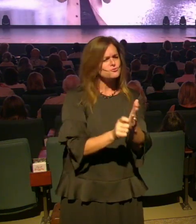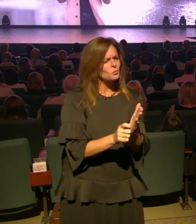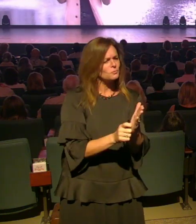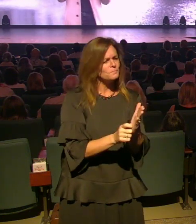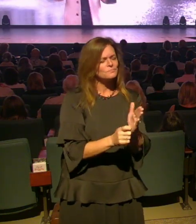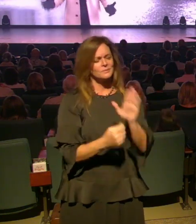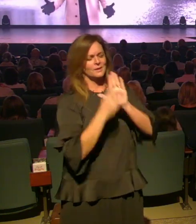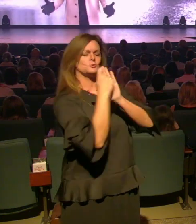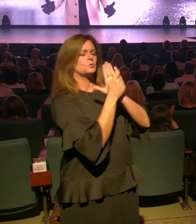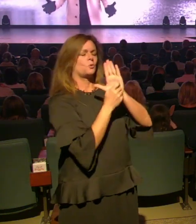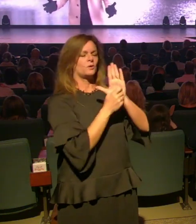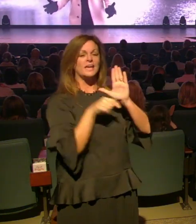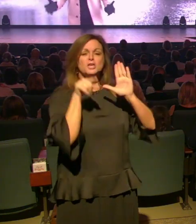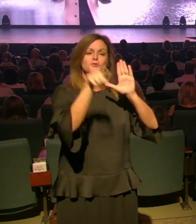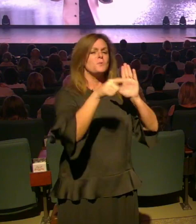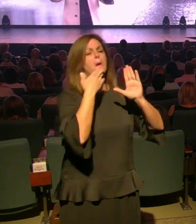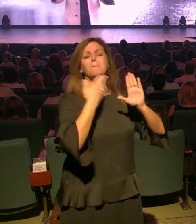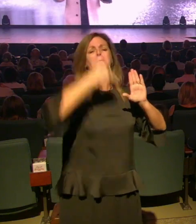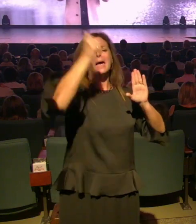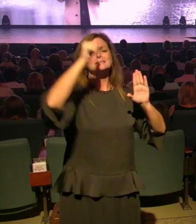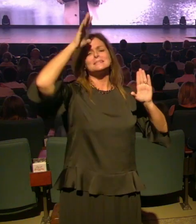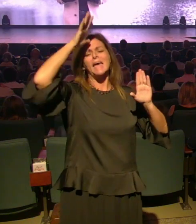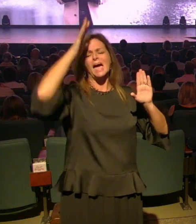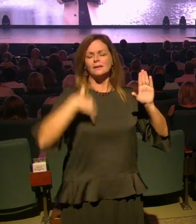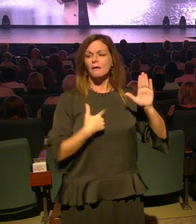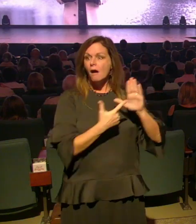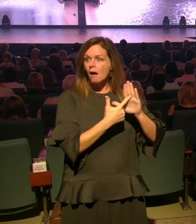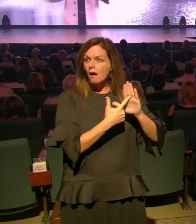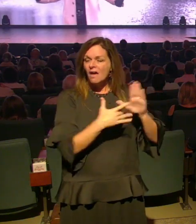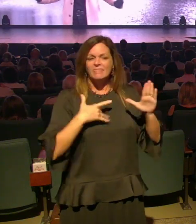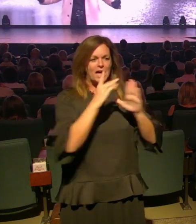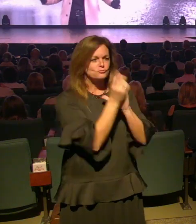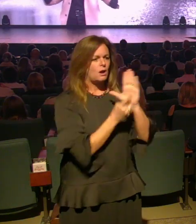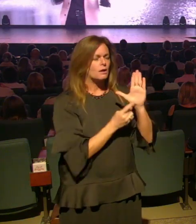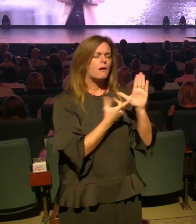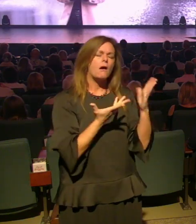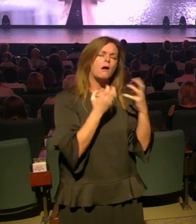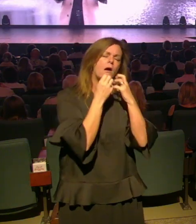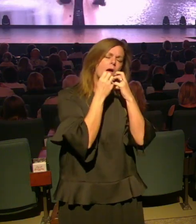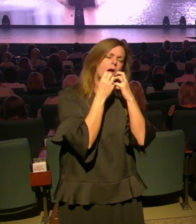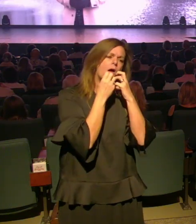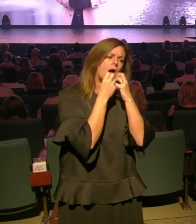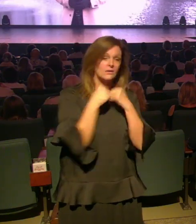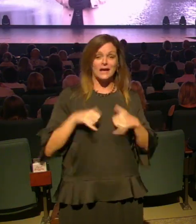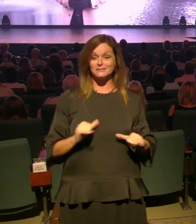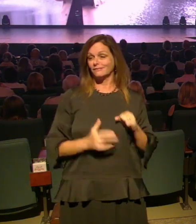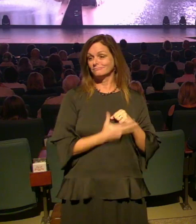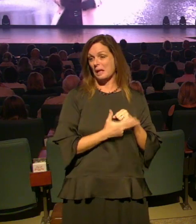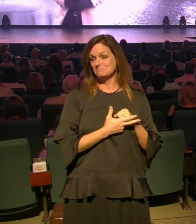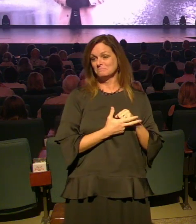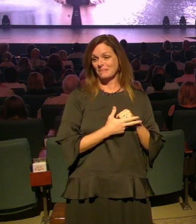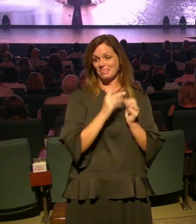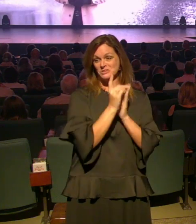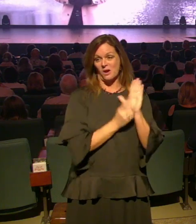dad in the world. Man, that drawing was more valuable to me than anything else I received that year. I still have it. Here's what